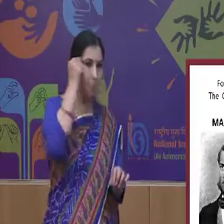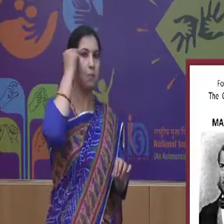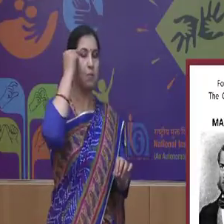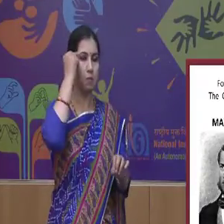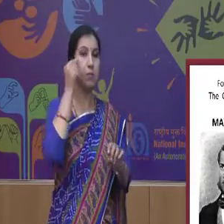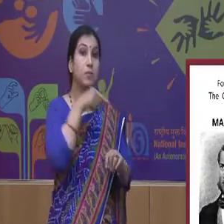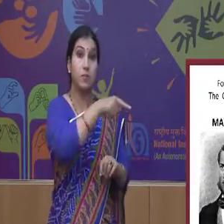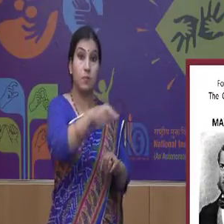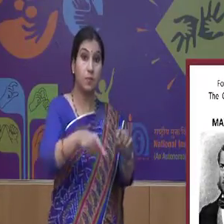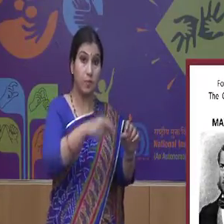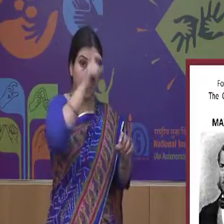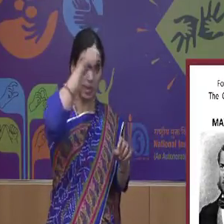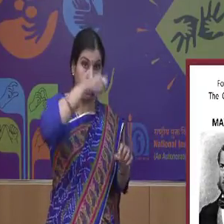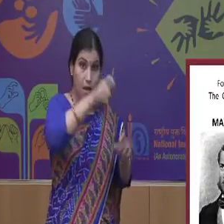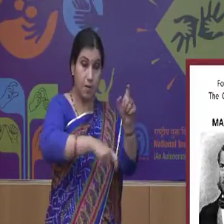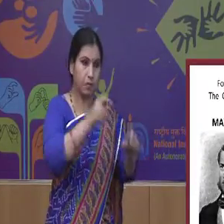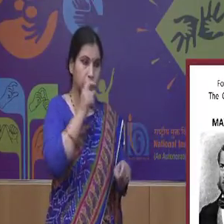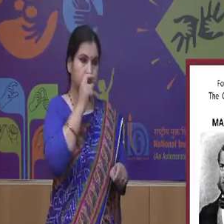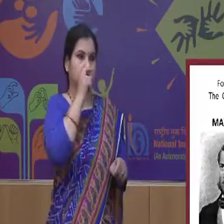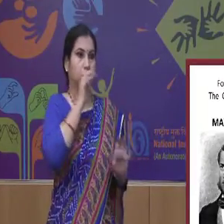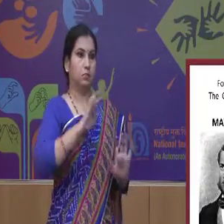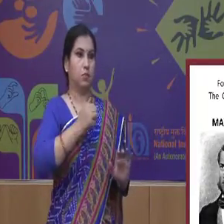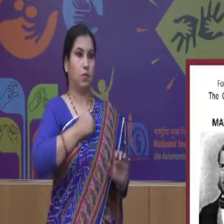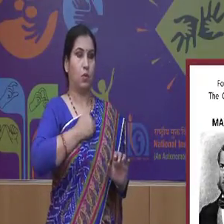Thus, the Indians became proud of their culture.